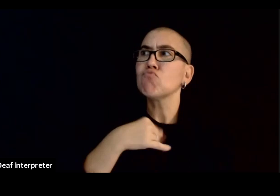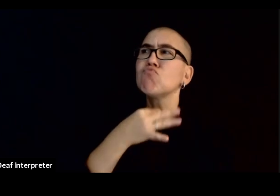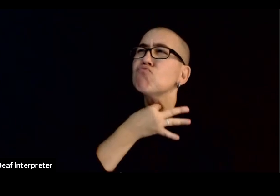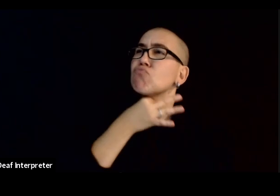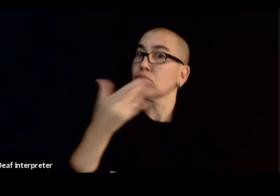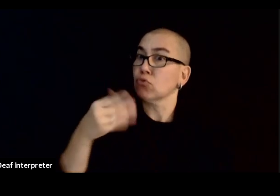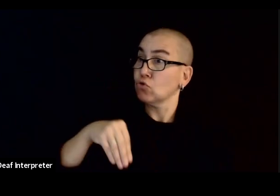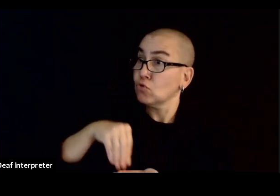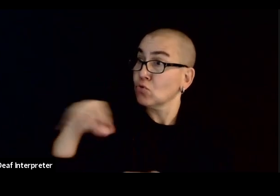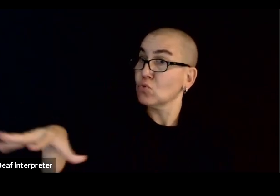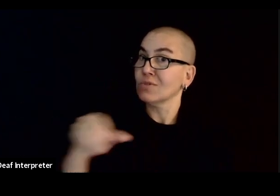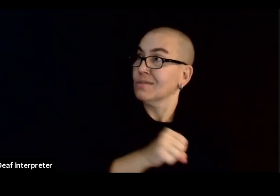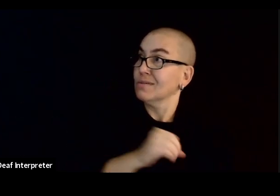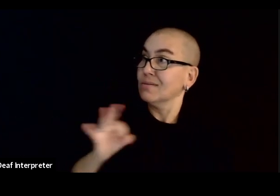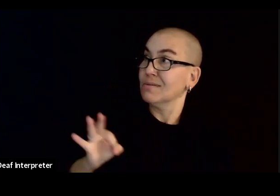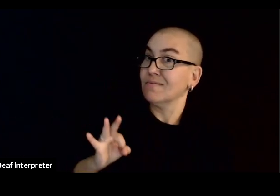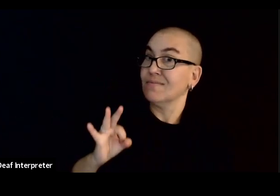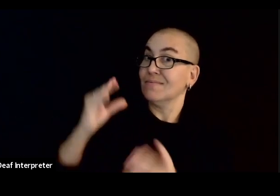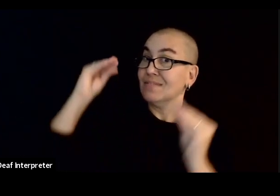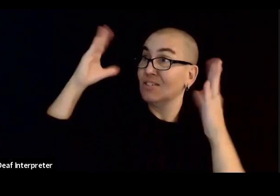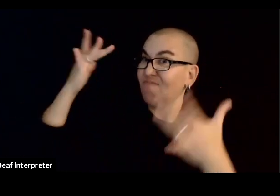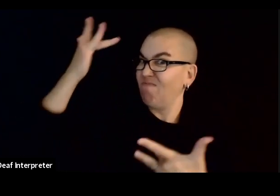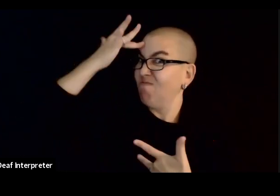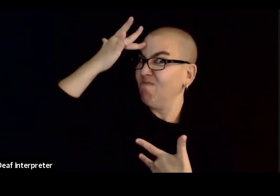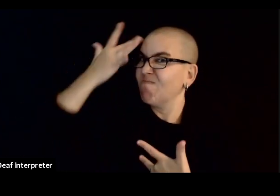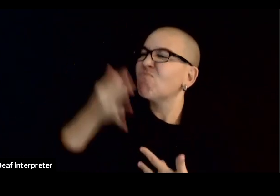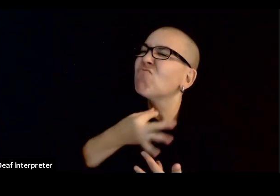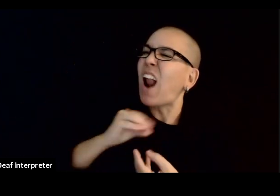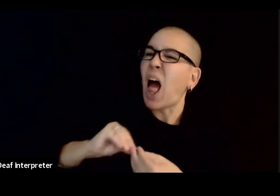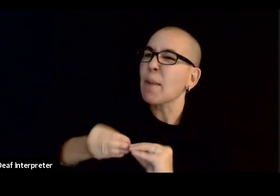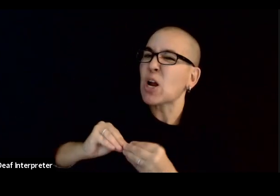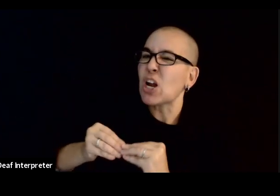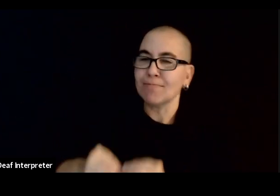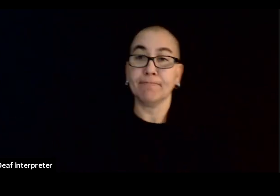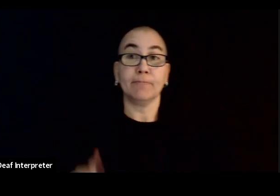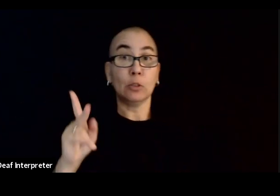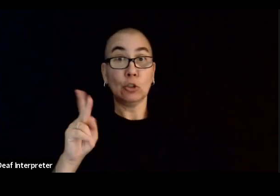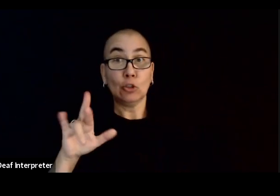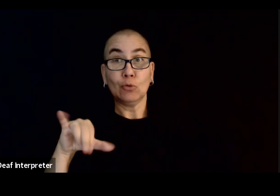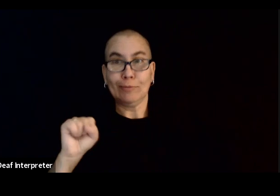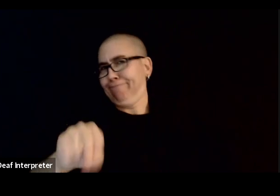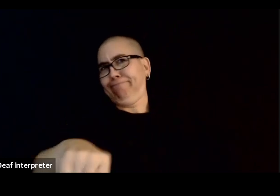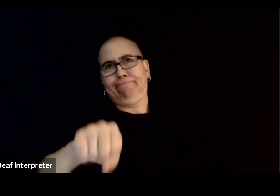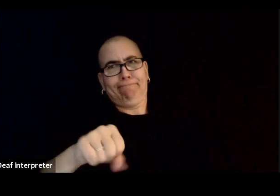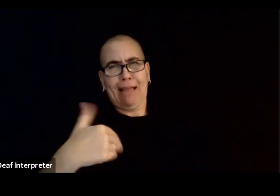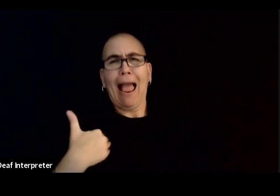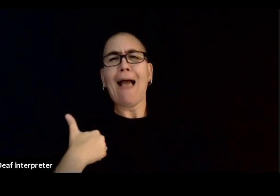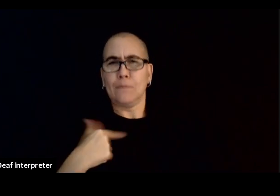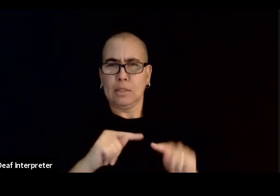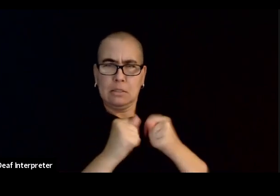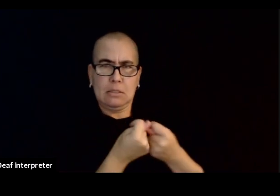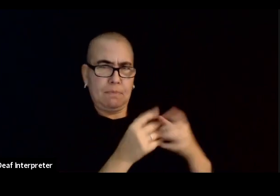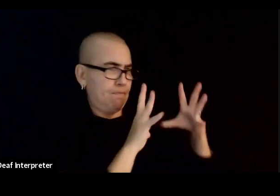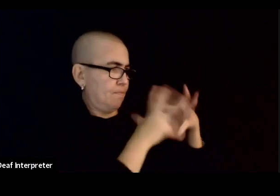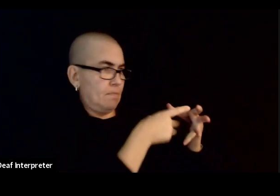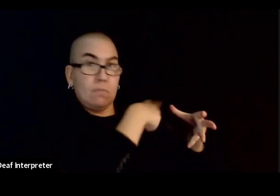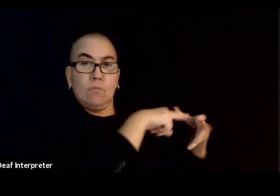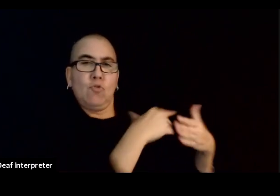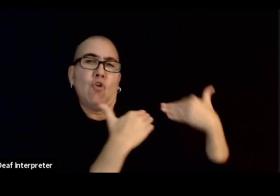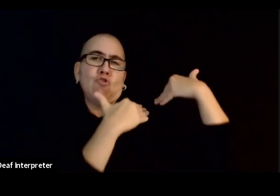Yes, we have a team that tracks that, and we have we've been watching.